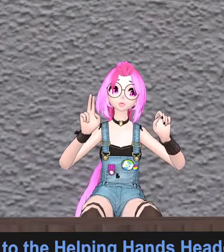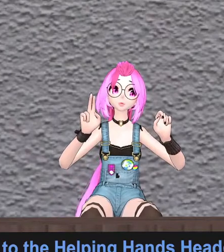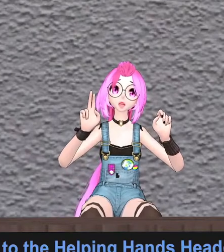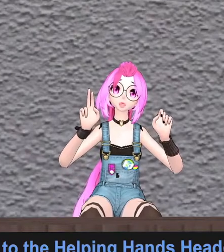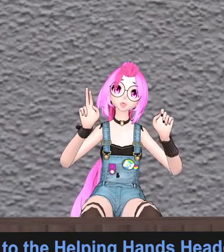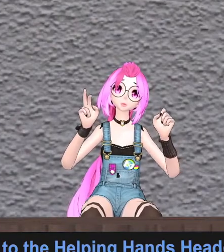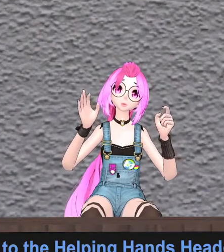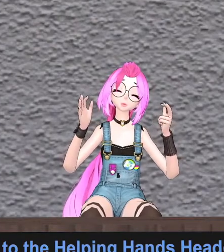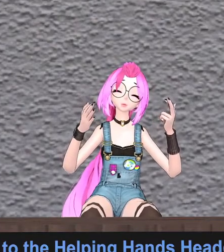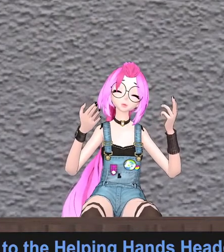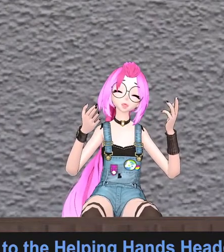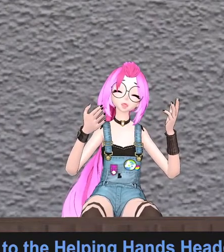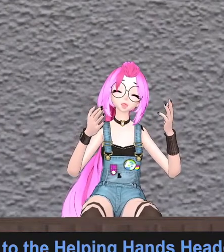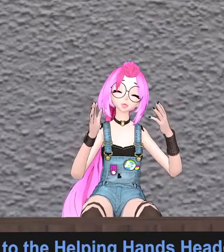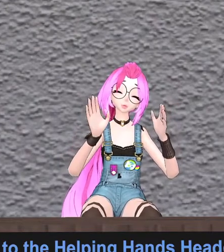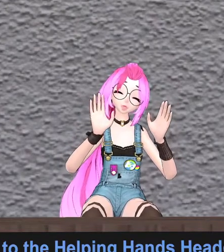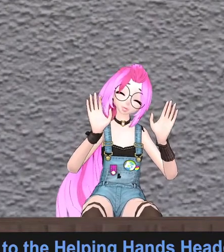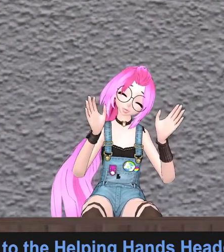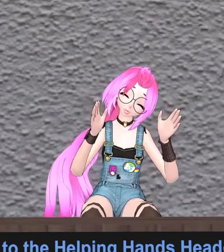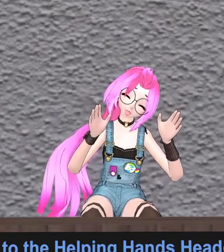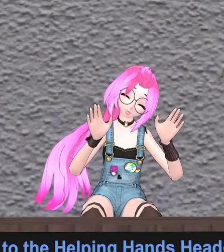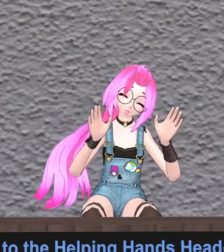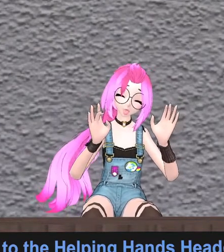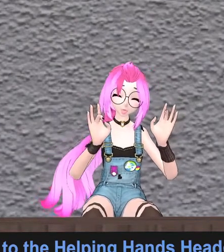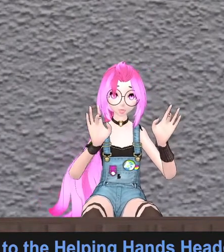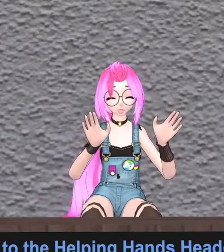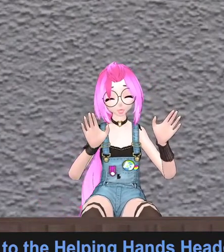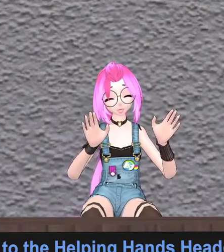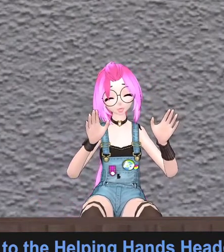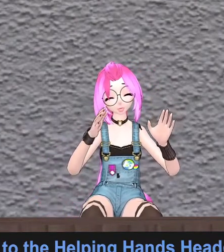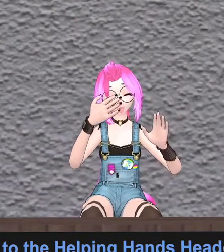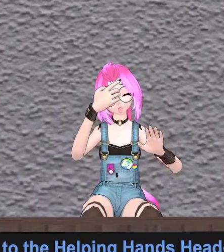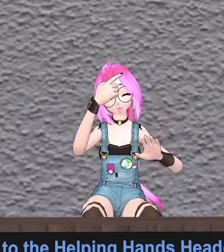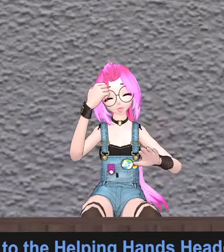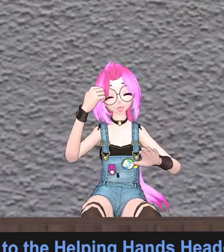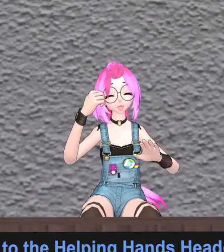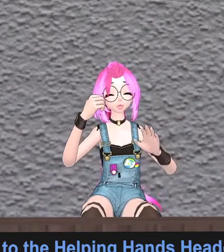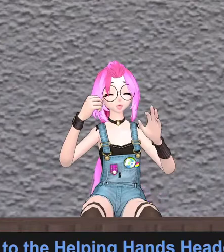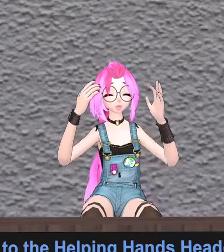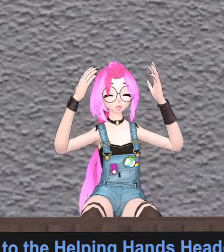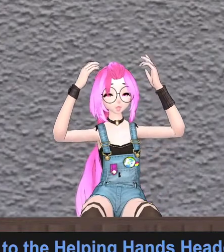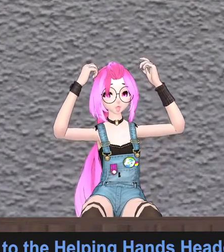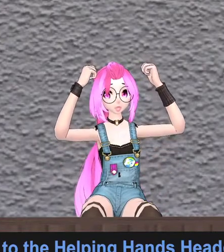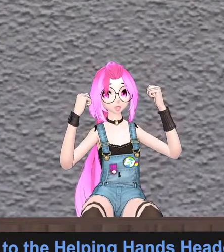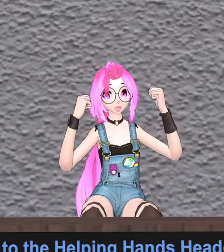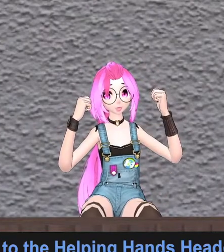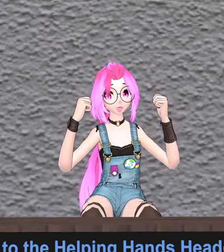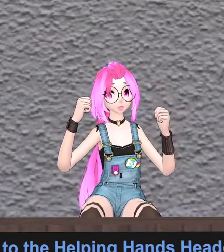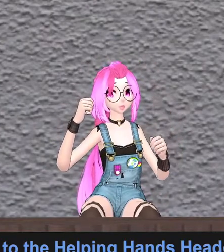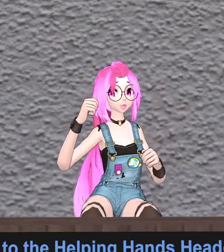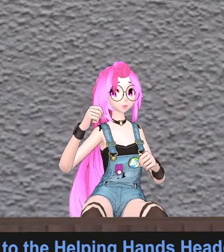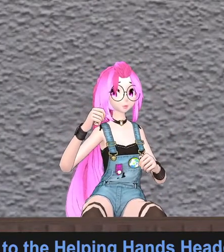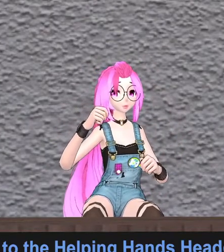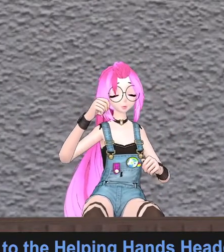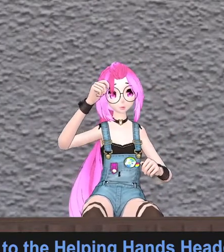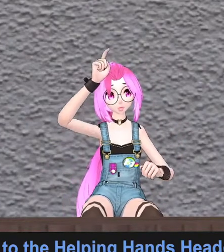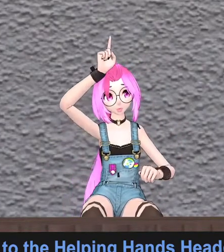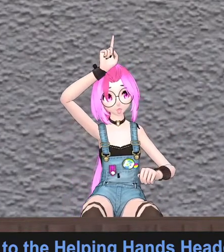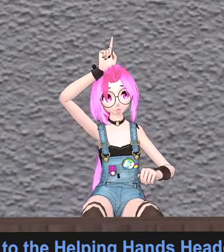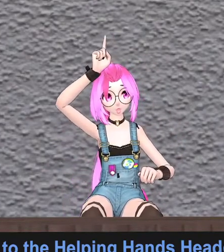because it's somewhat offensive because it's representing the helmets that the